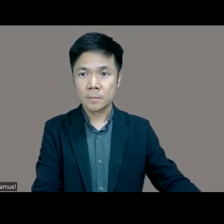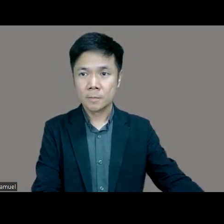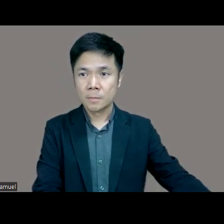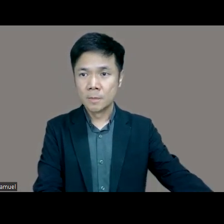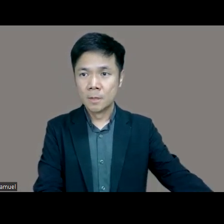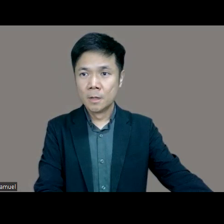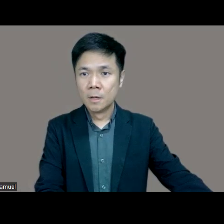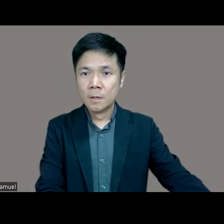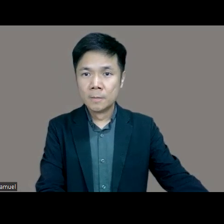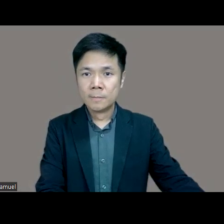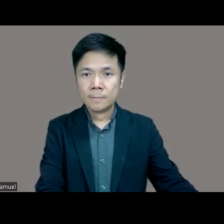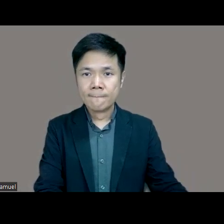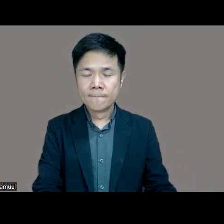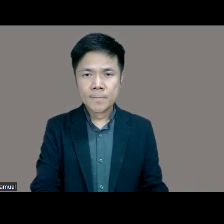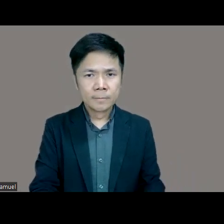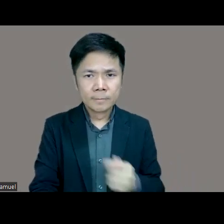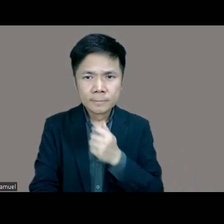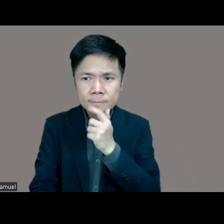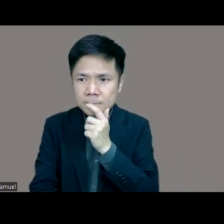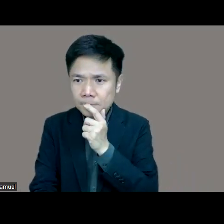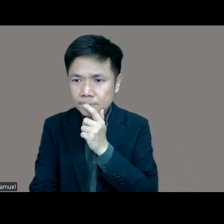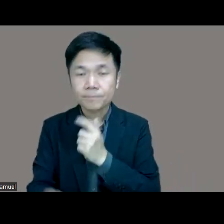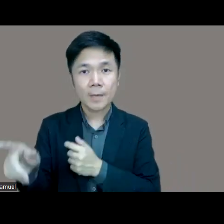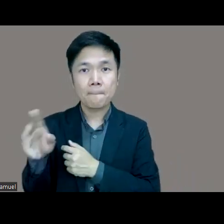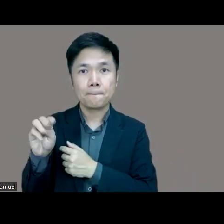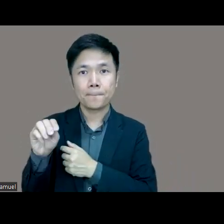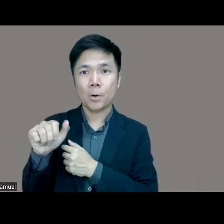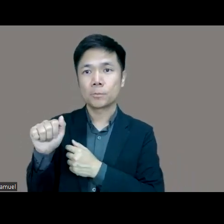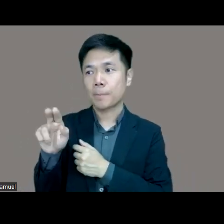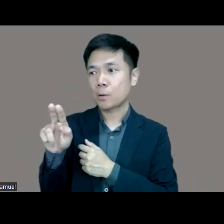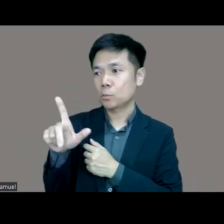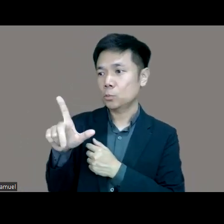Okay, so I see Maud.